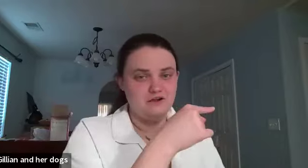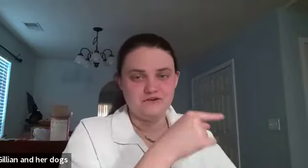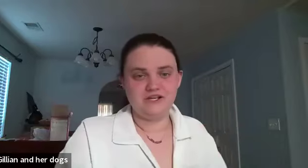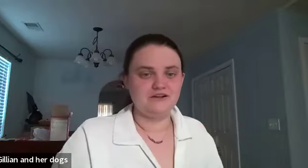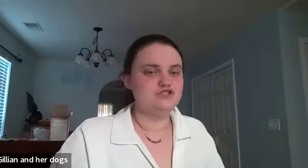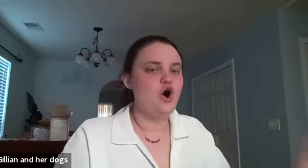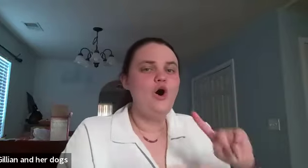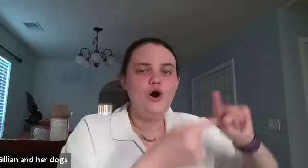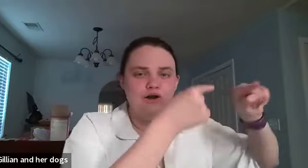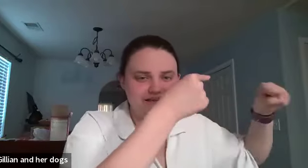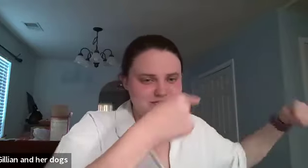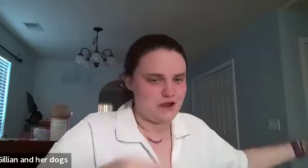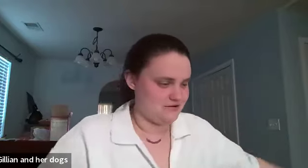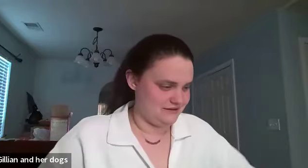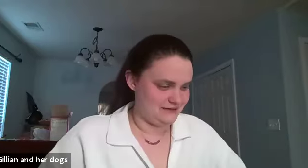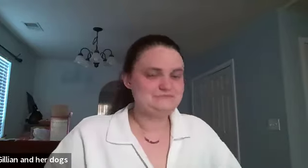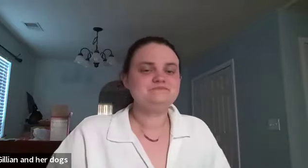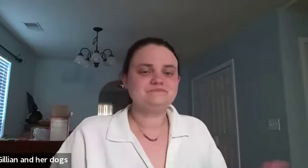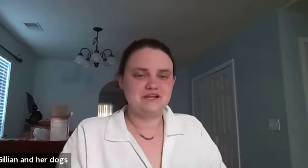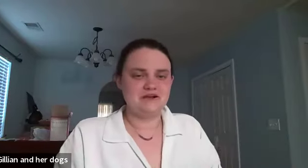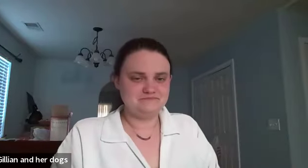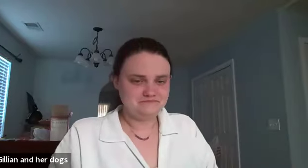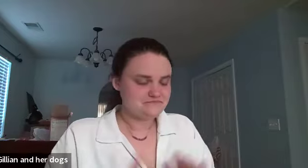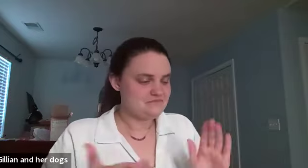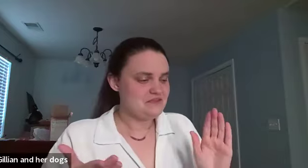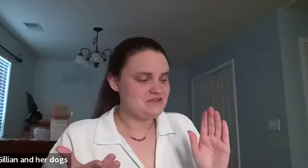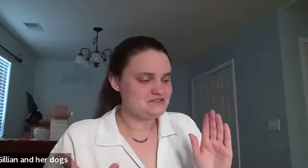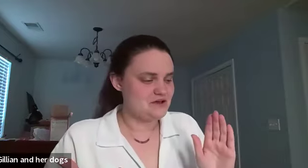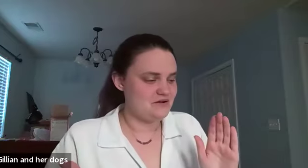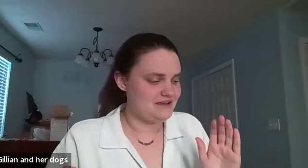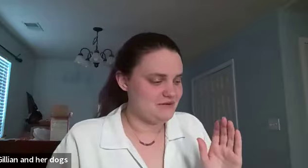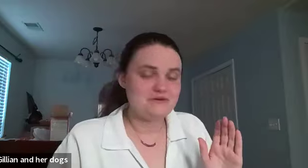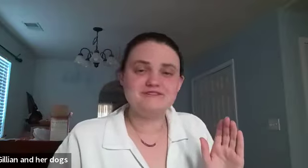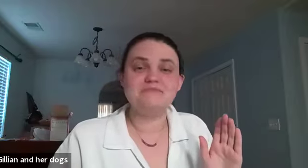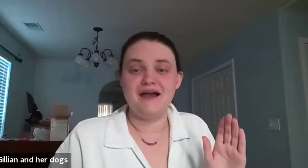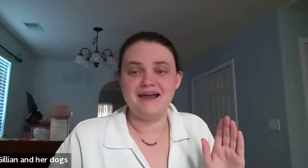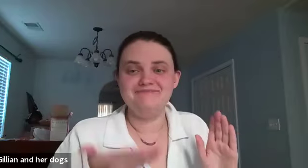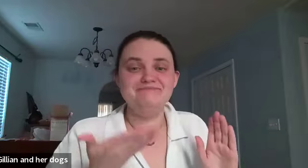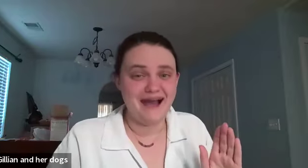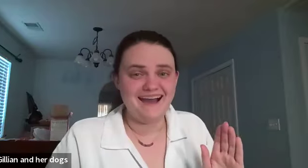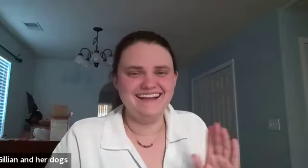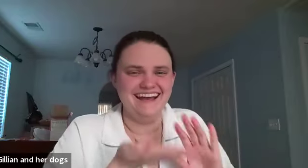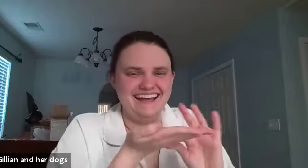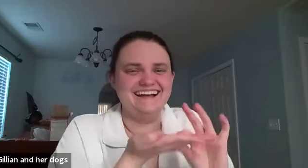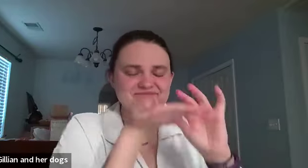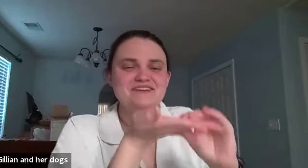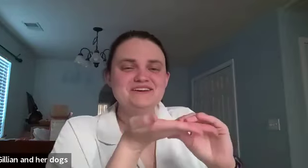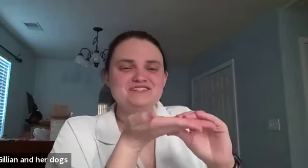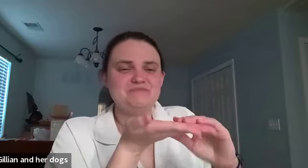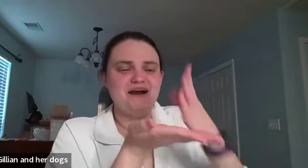over here. Totally spiraling. Um, so what we're doing pie. Pie. So